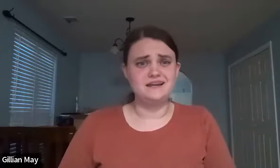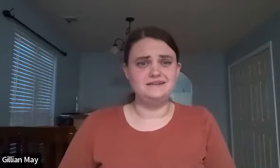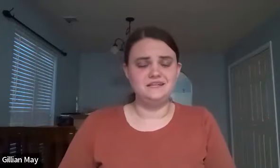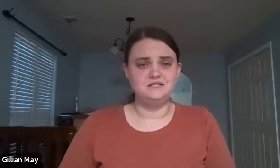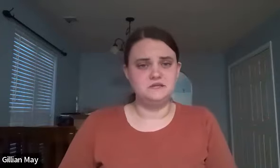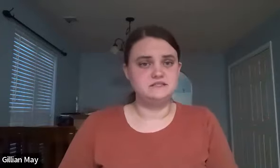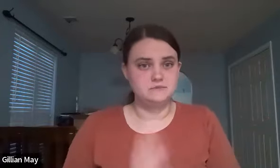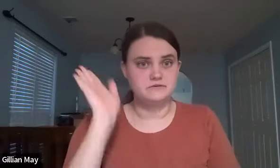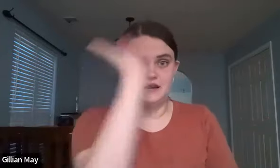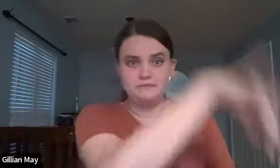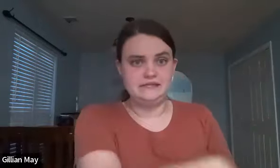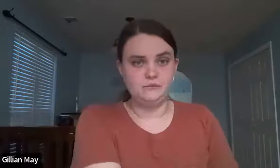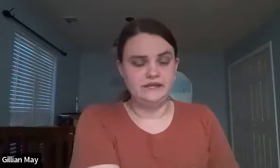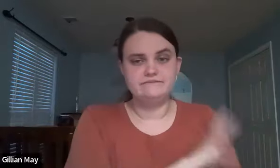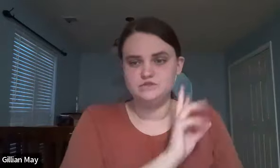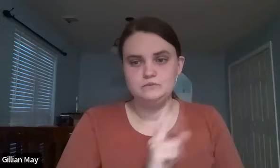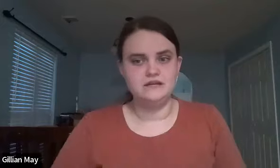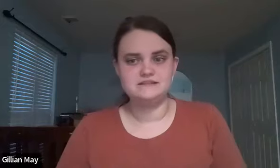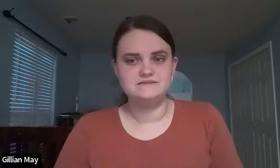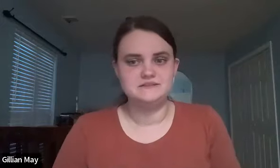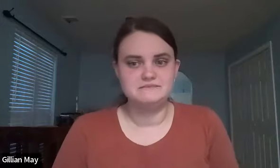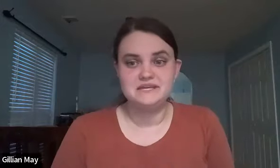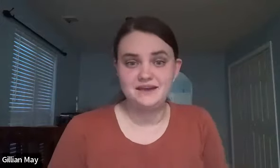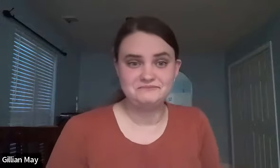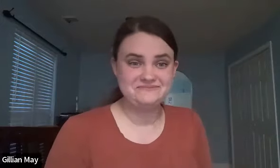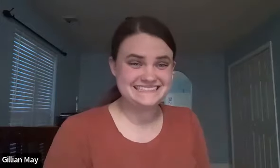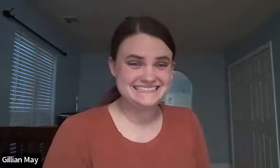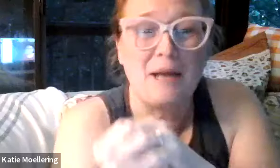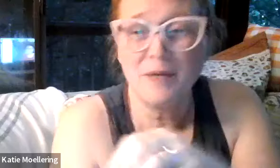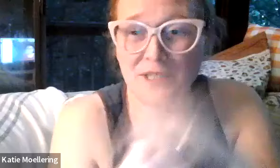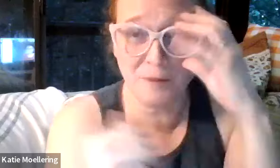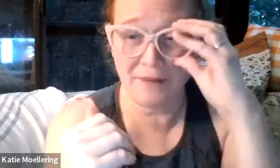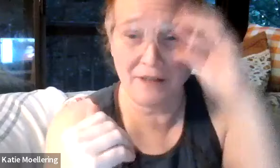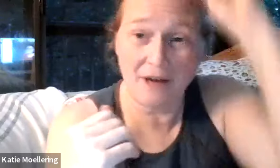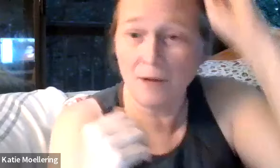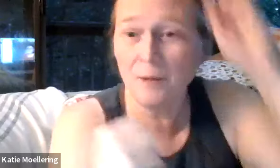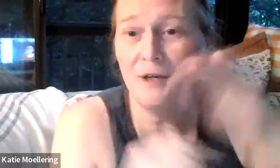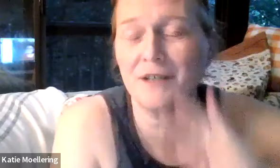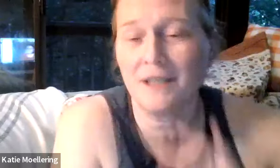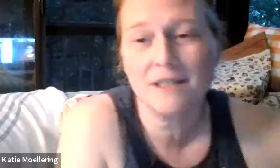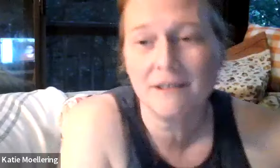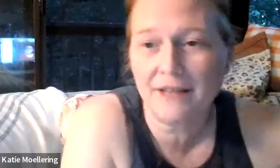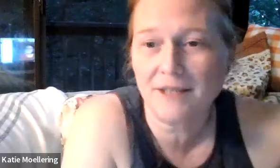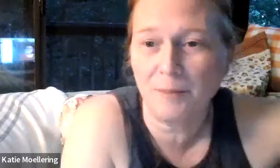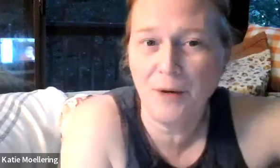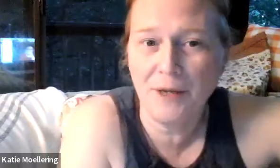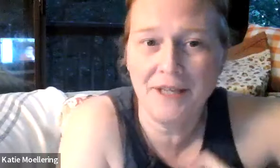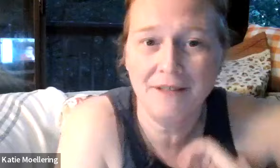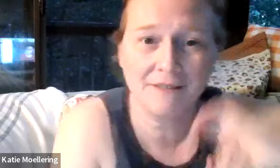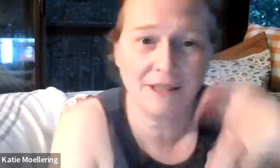and he's being stubborn right now, but he can wait 2 minutes. But yeah. Okay, and I wanted to throw out there, I will get this class uploaded. I'll